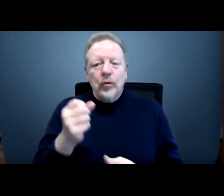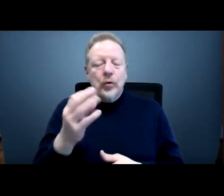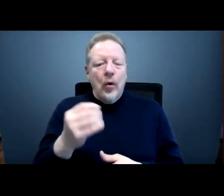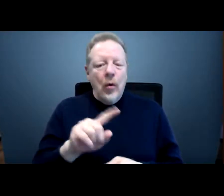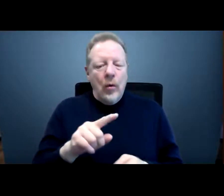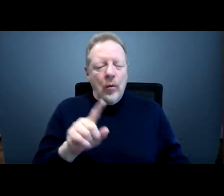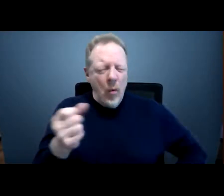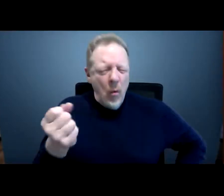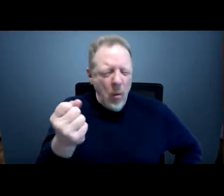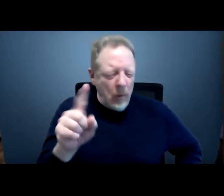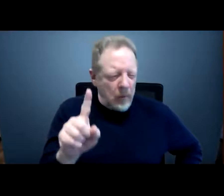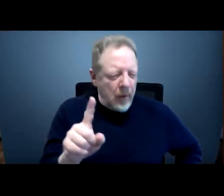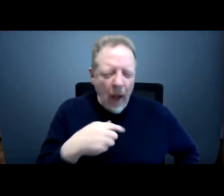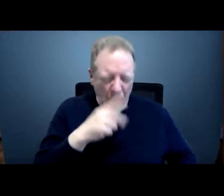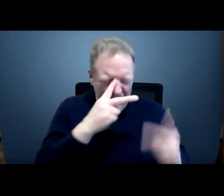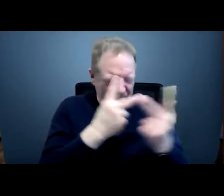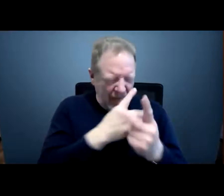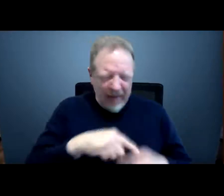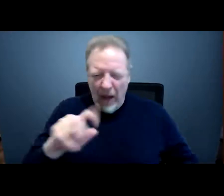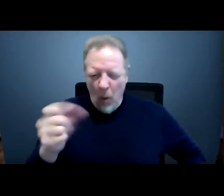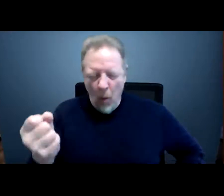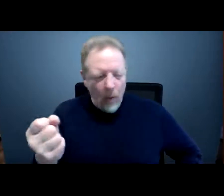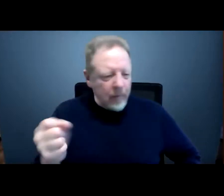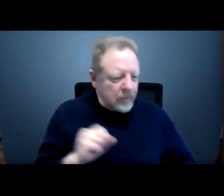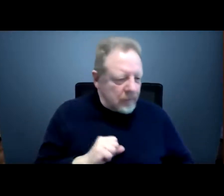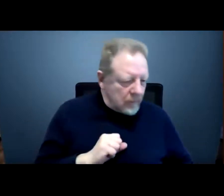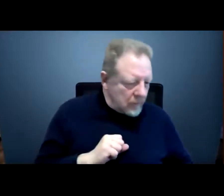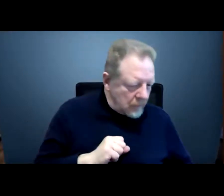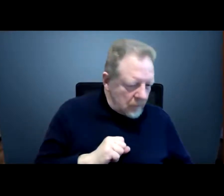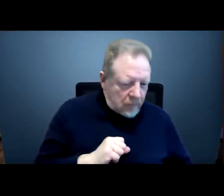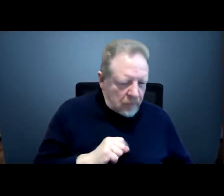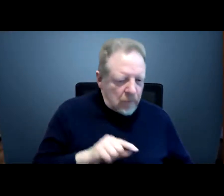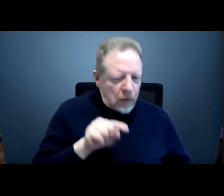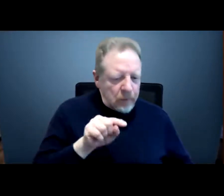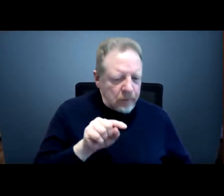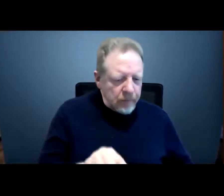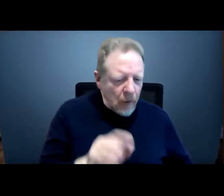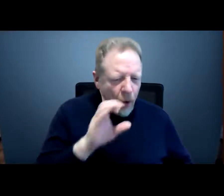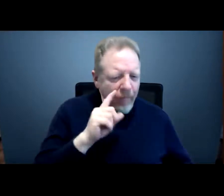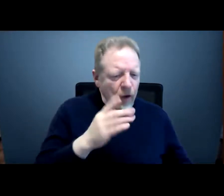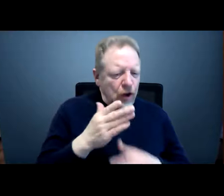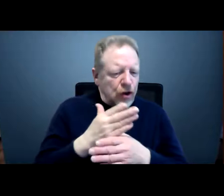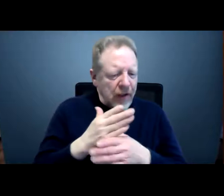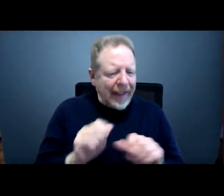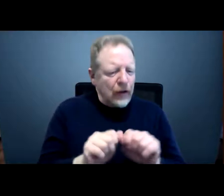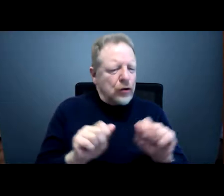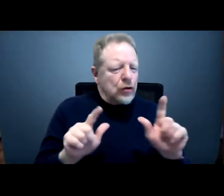on a second, just let me figure this out. When I go to share screen, oh, here it is.